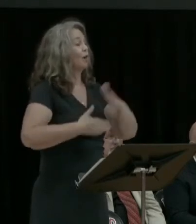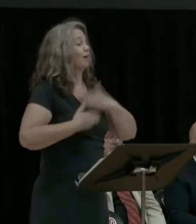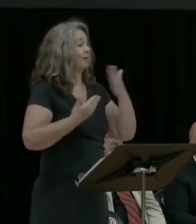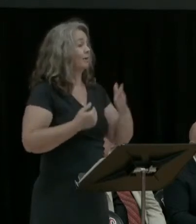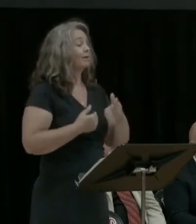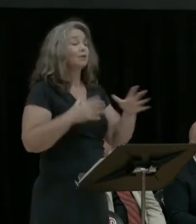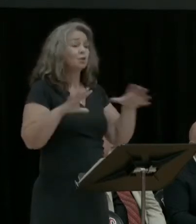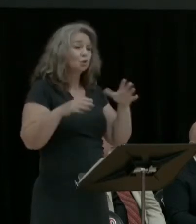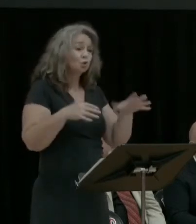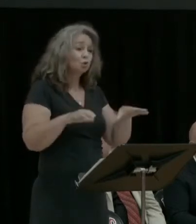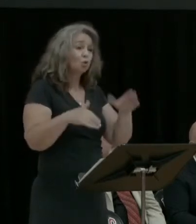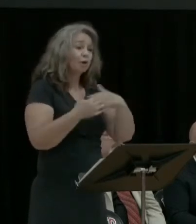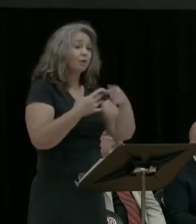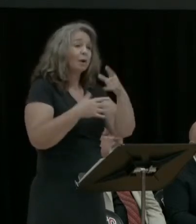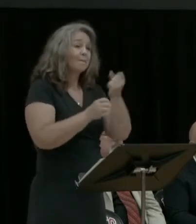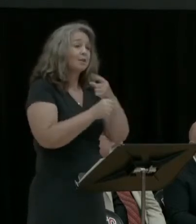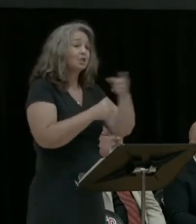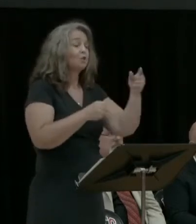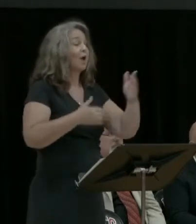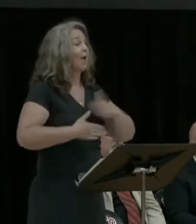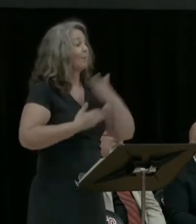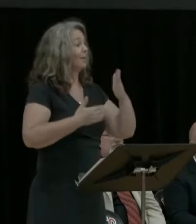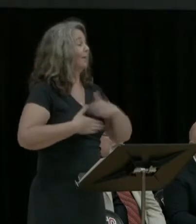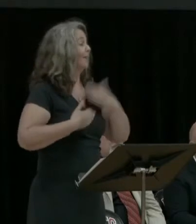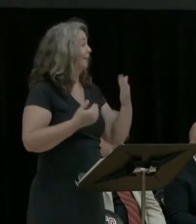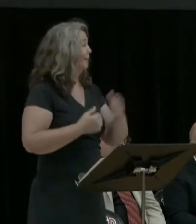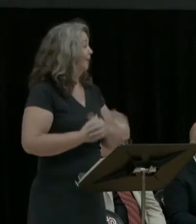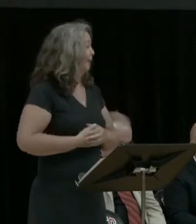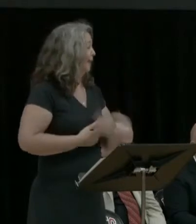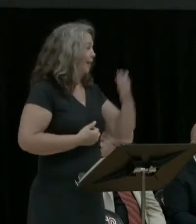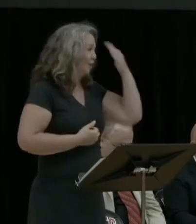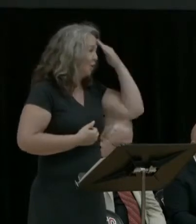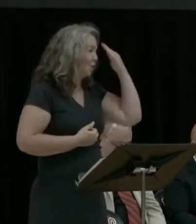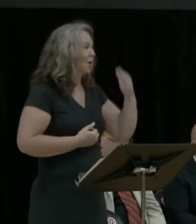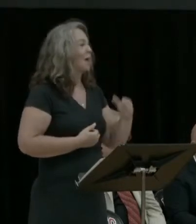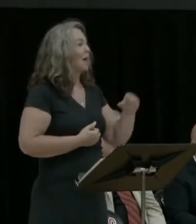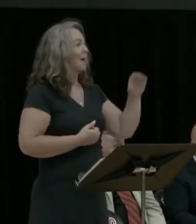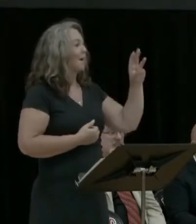happy. I know your ego, Mr. Johnson, through the roof right now.